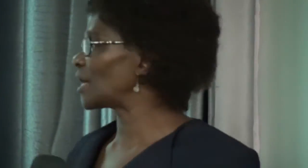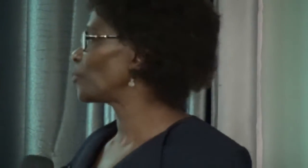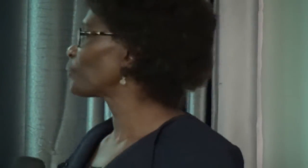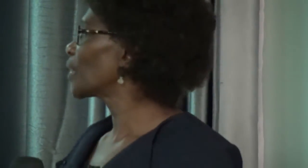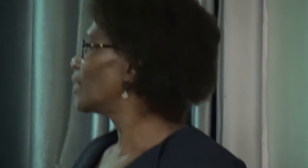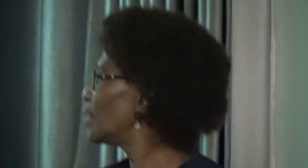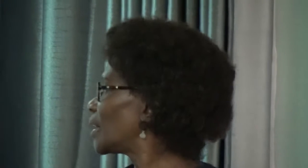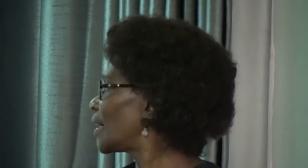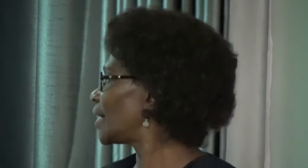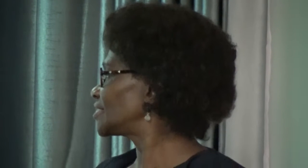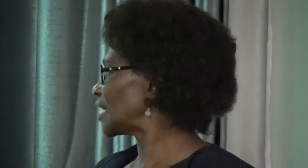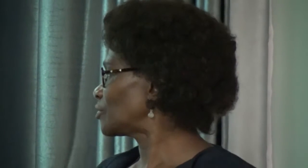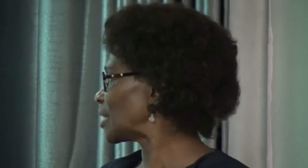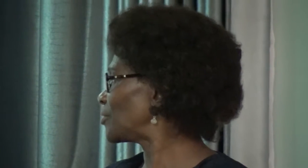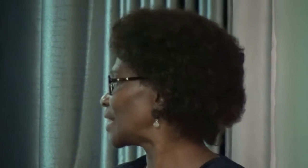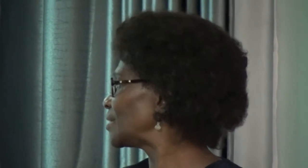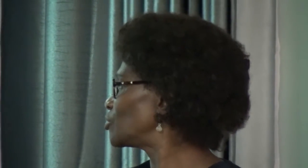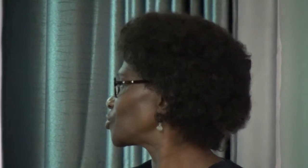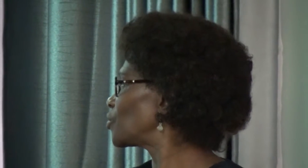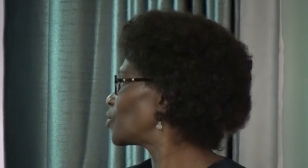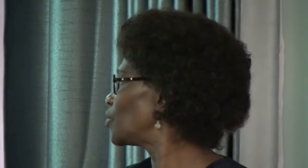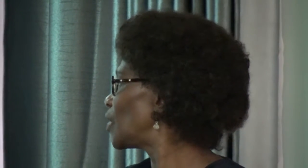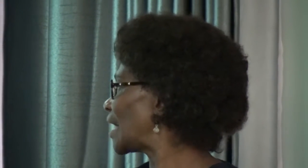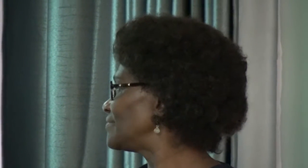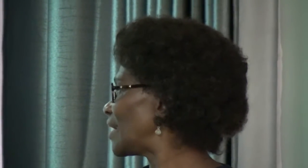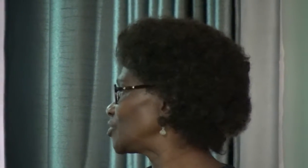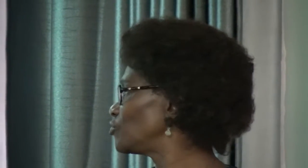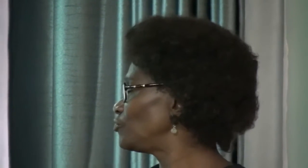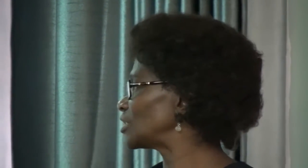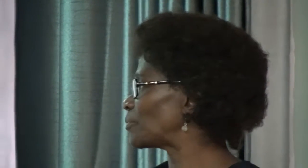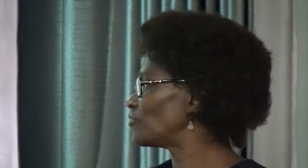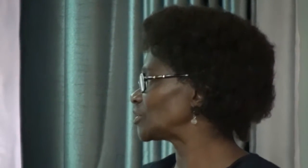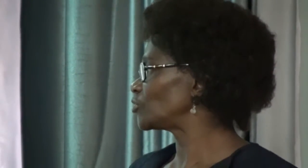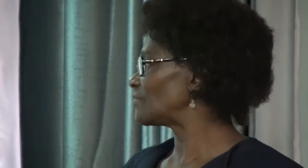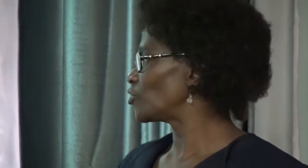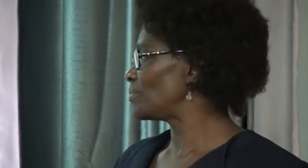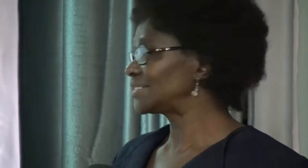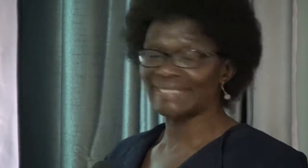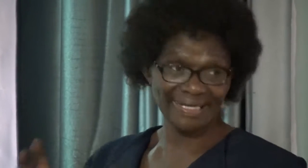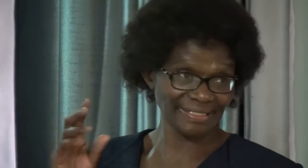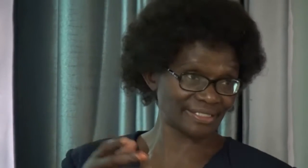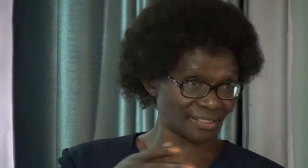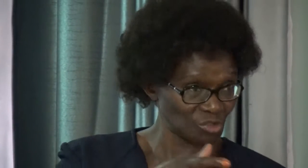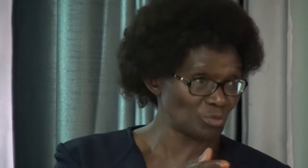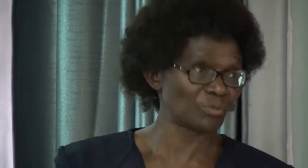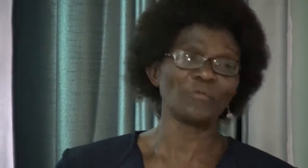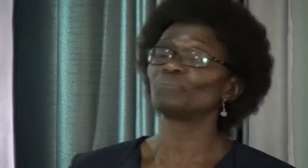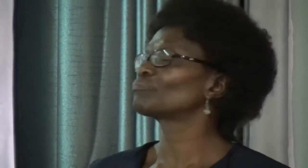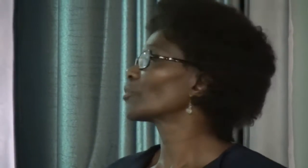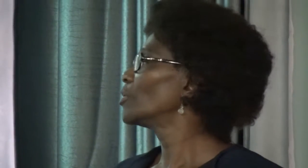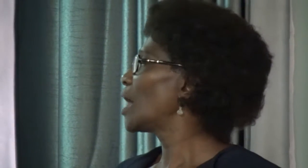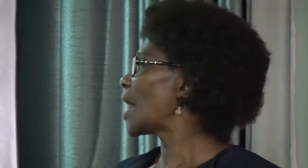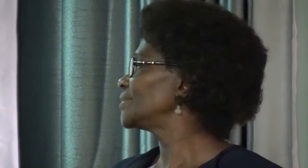we have now. External support can also advise on future professional development targets, you